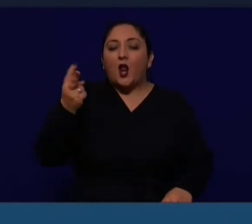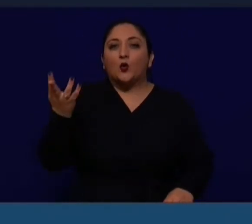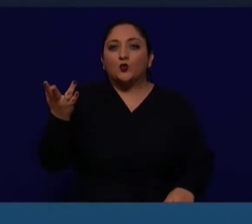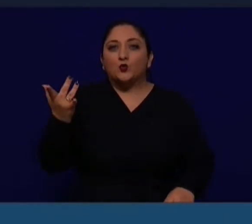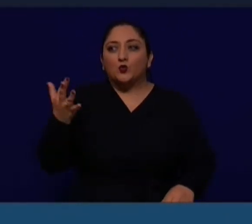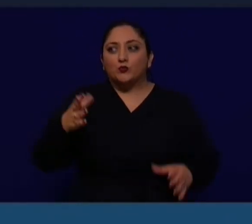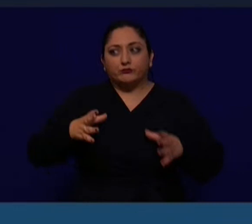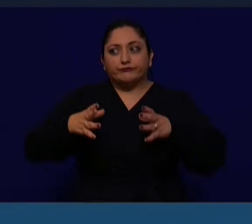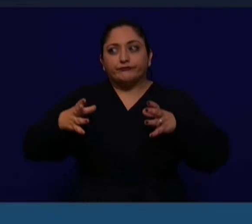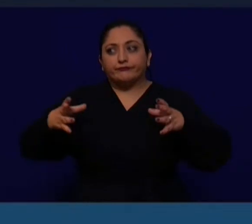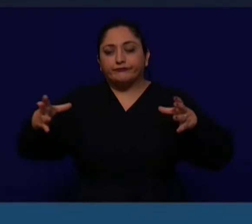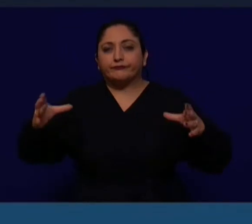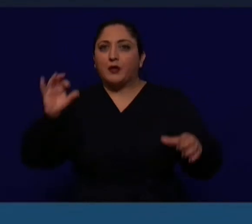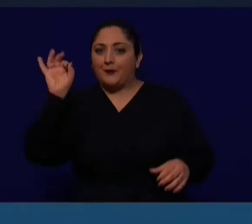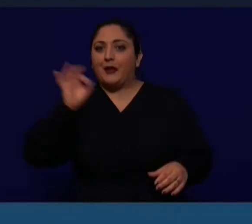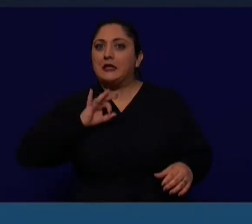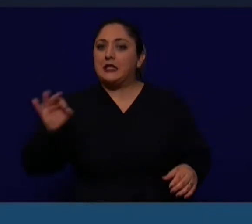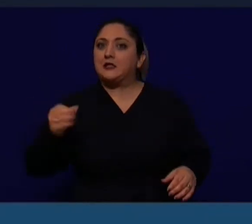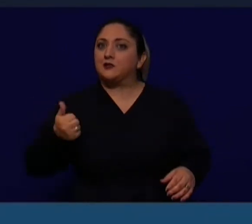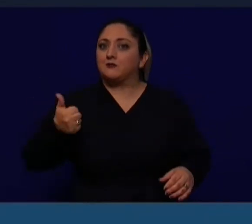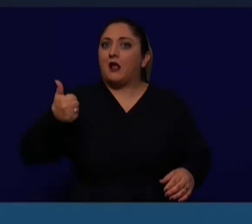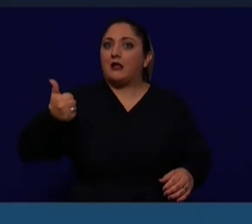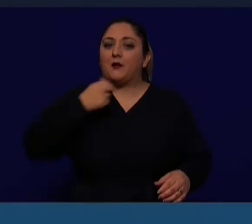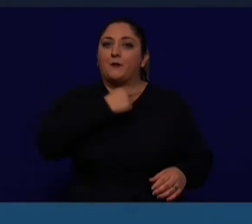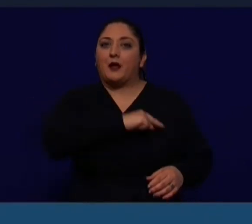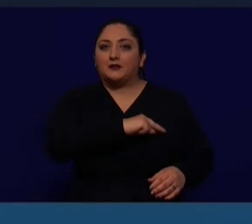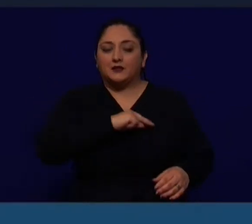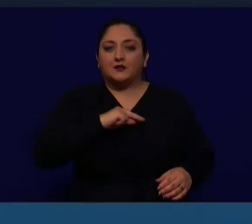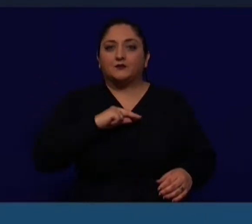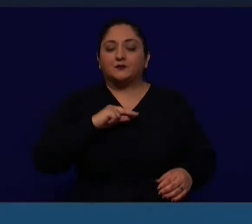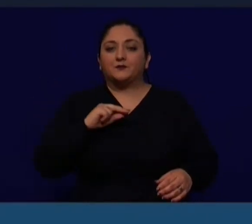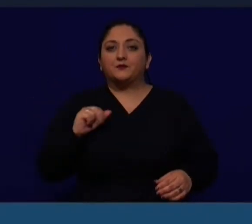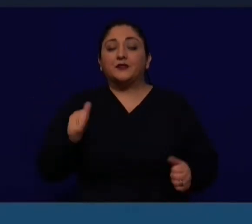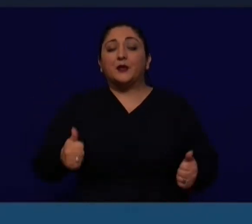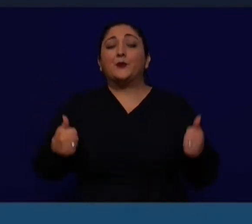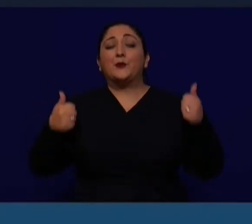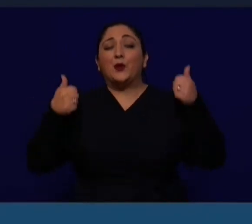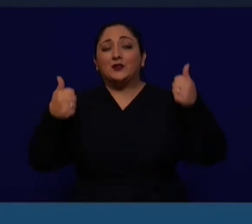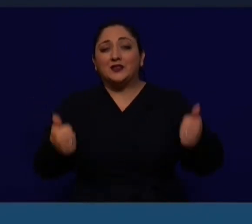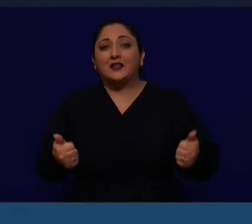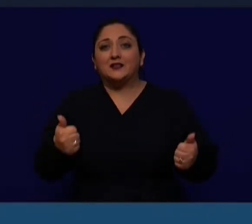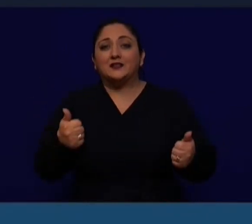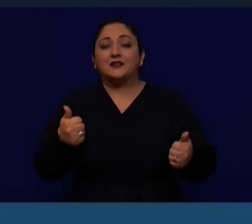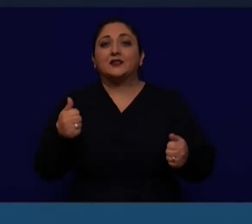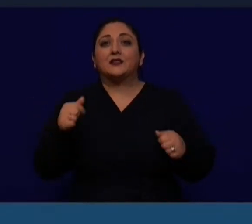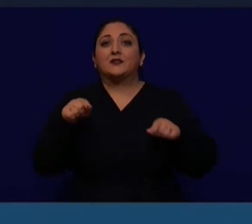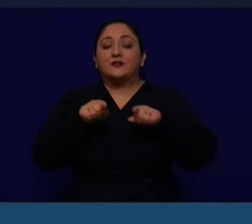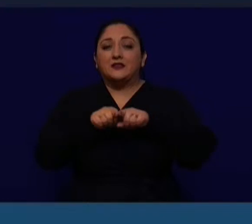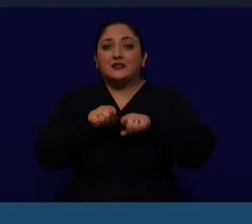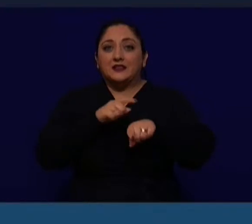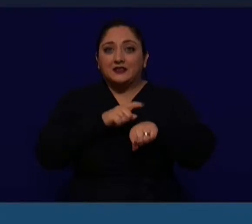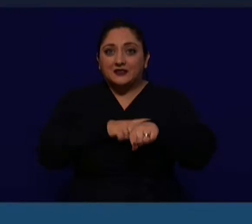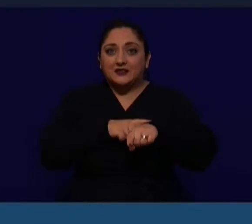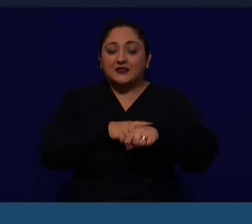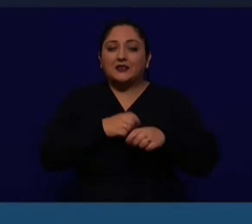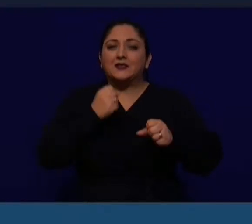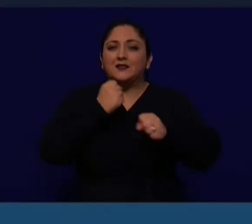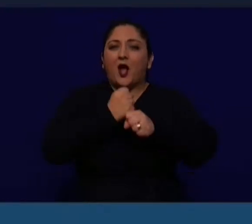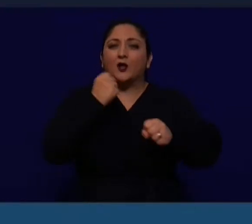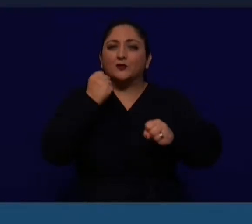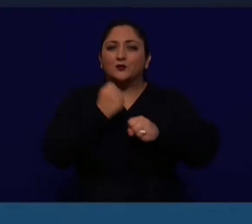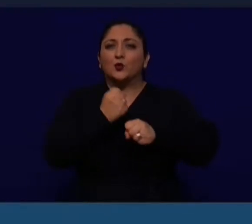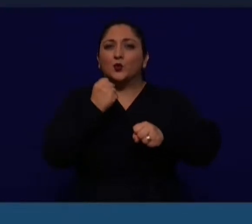sostanzjali tal-popolazzjoni tagħna li hemm laqma. Huwa importanti li kif aħna nibqgħu nifirxu l-istrateġija